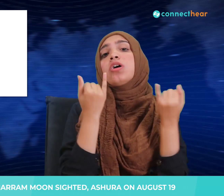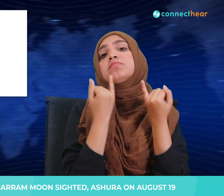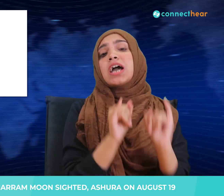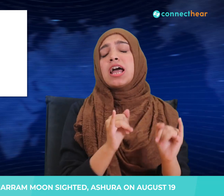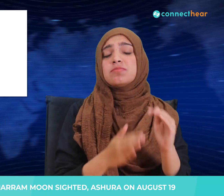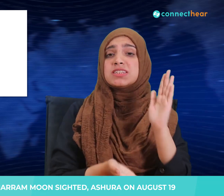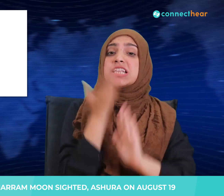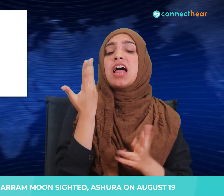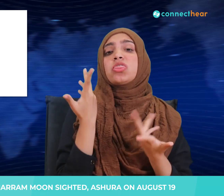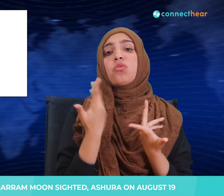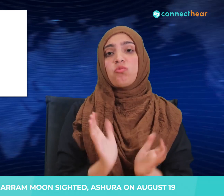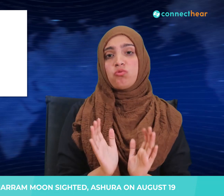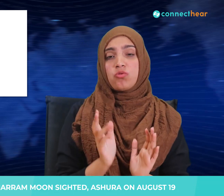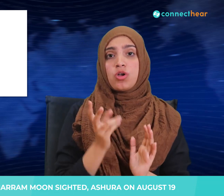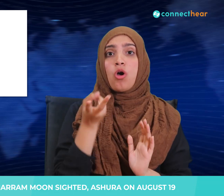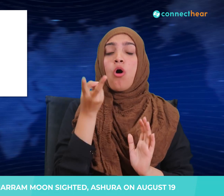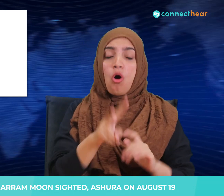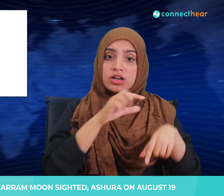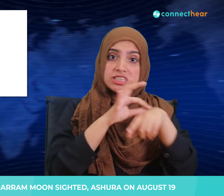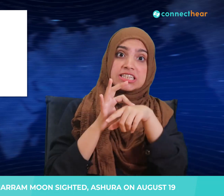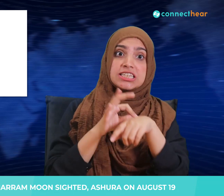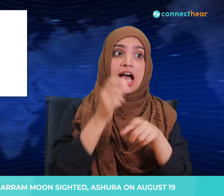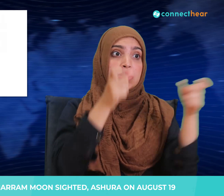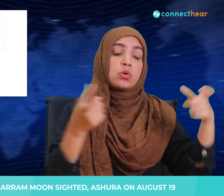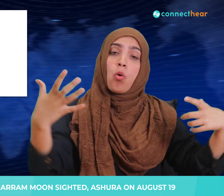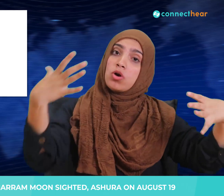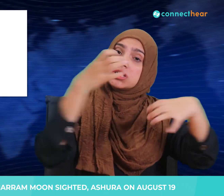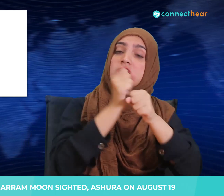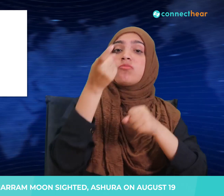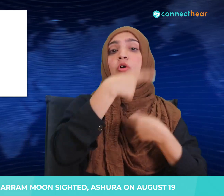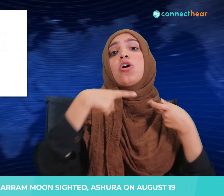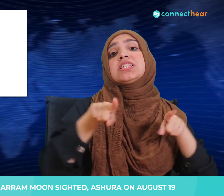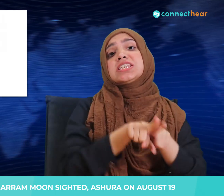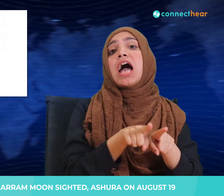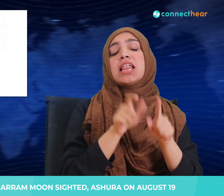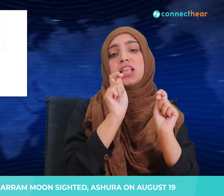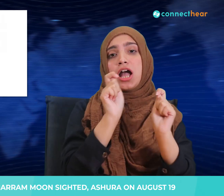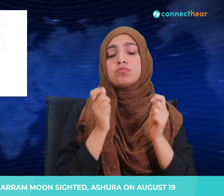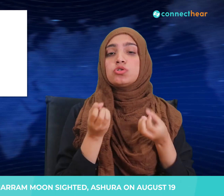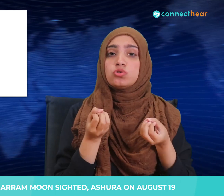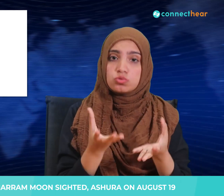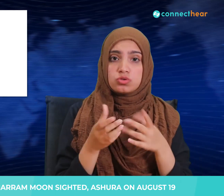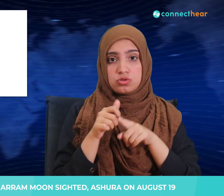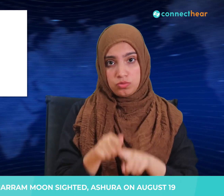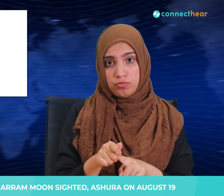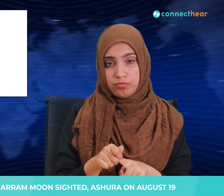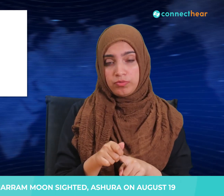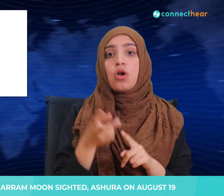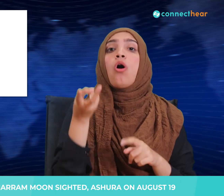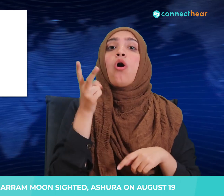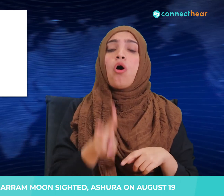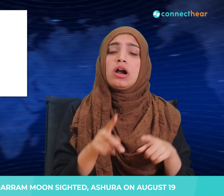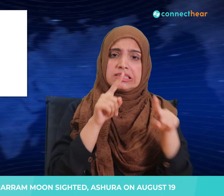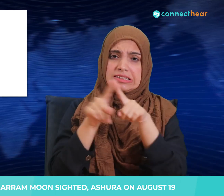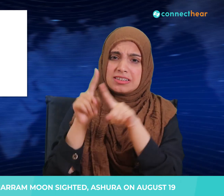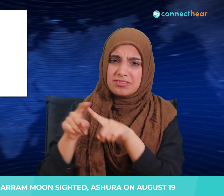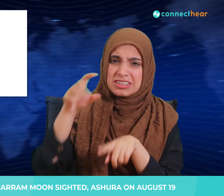that humans were unequivocally to blame. Already, greenhouse gas levels in the atmosphere are high enough